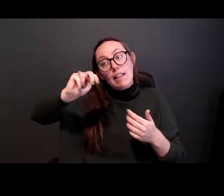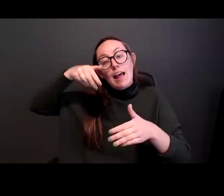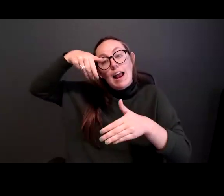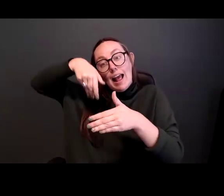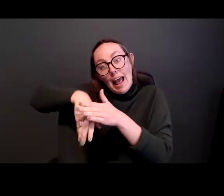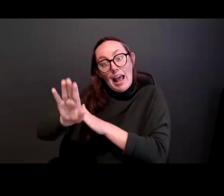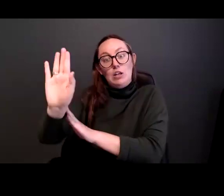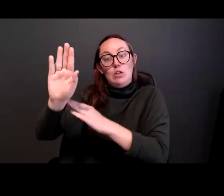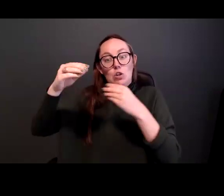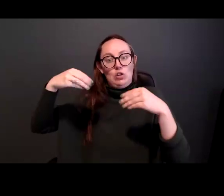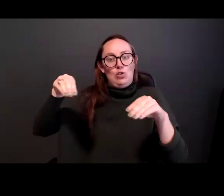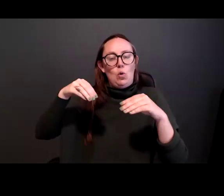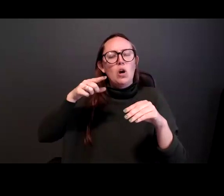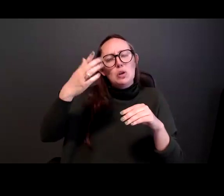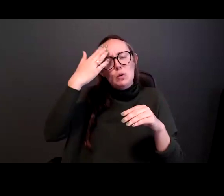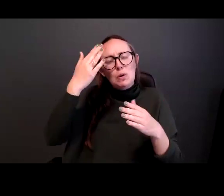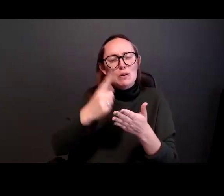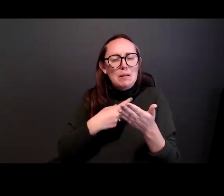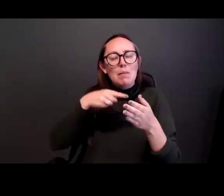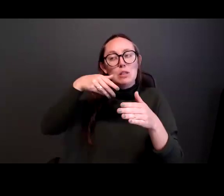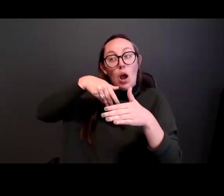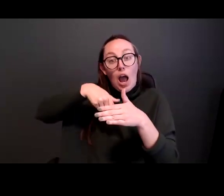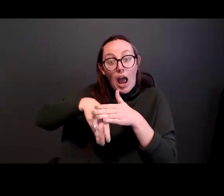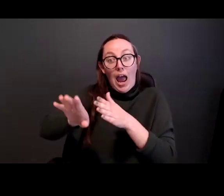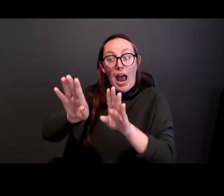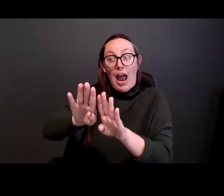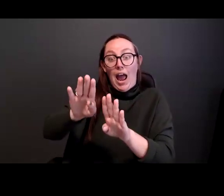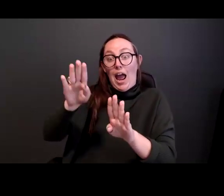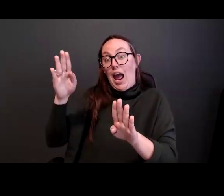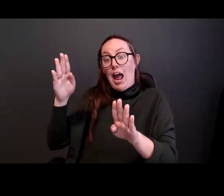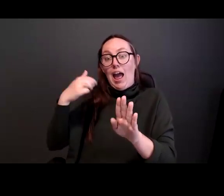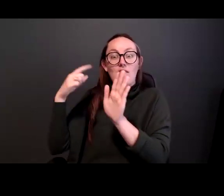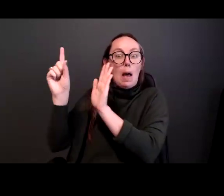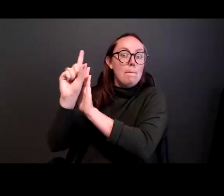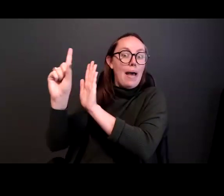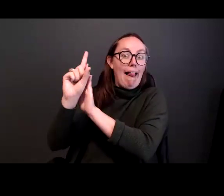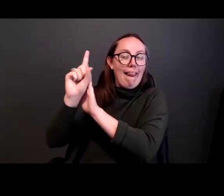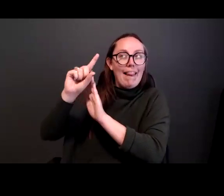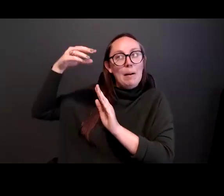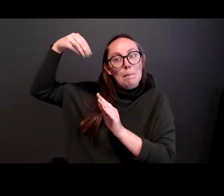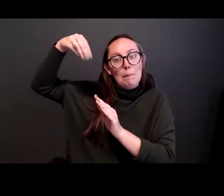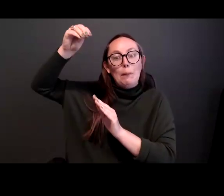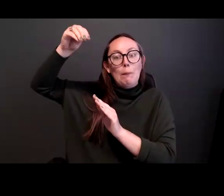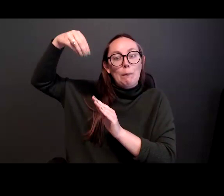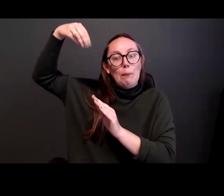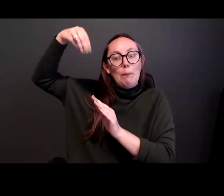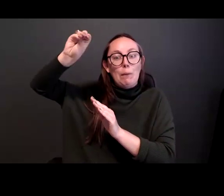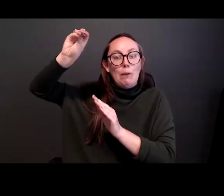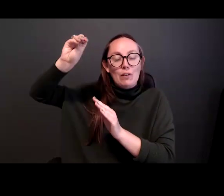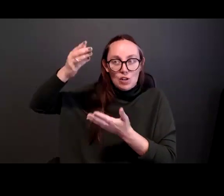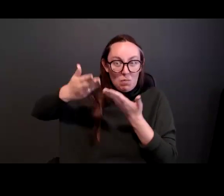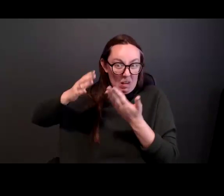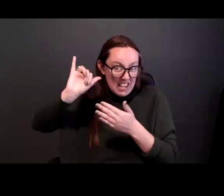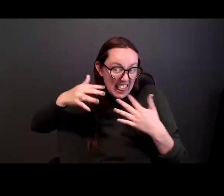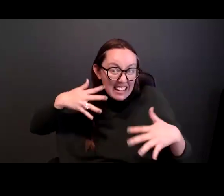on the door, you know, when you open up a door and it's like clinks up against the door, that kind of distinct sound. And then maybe there's a dog barking outside. There's a